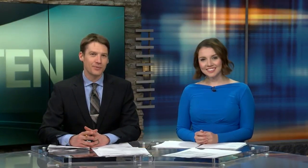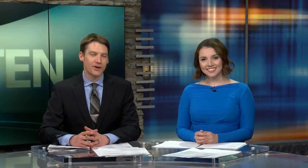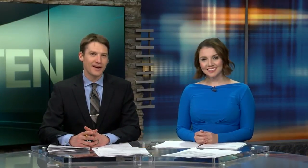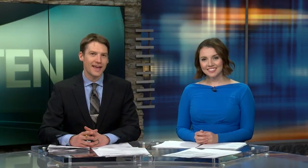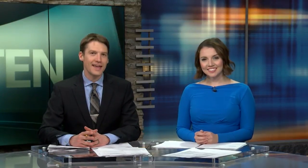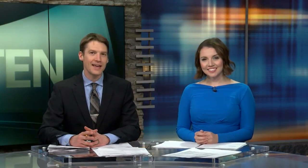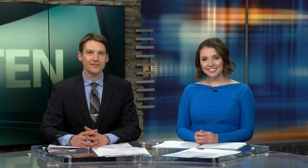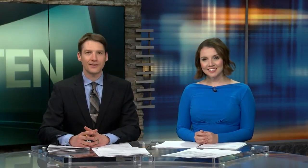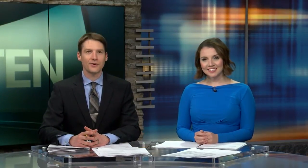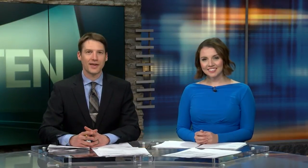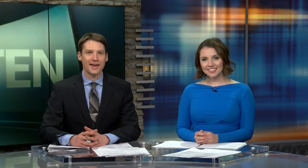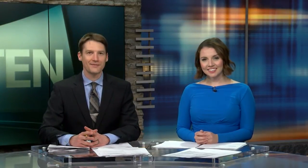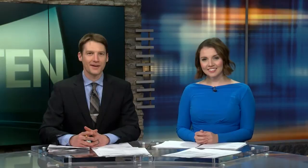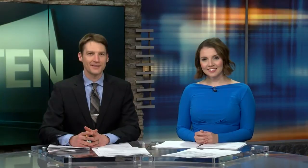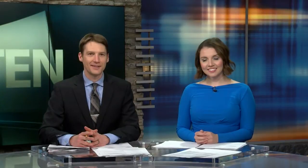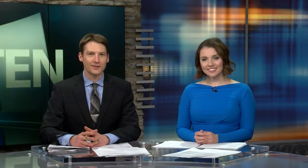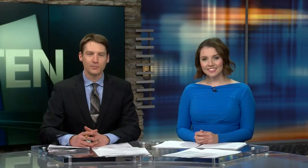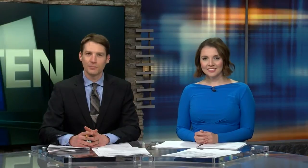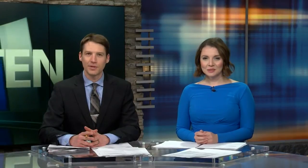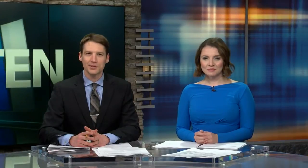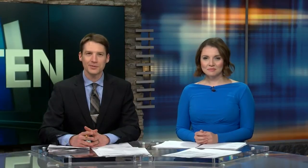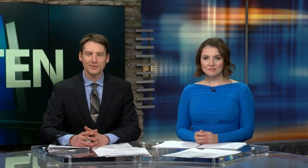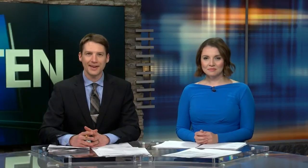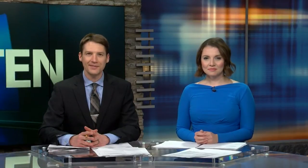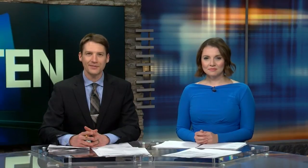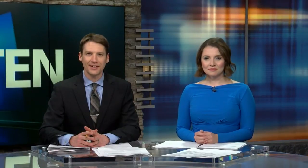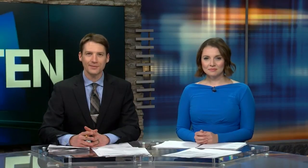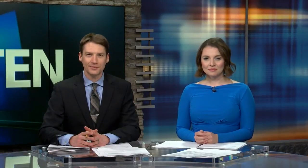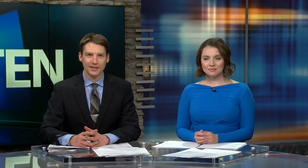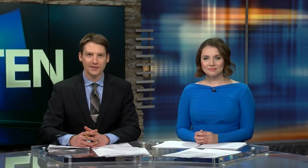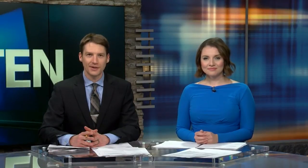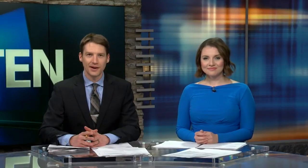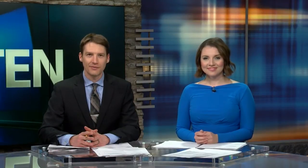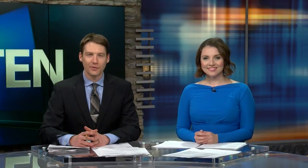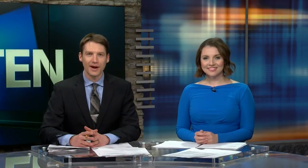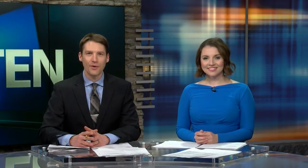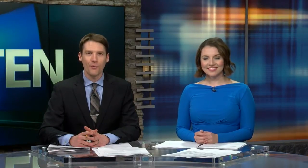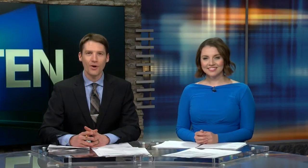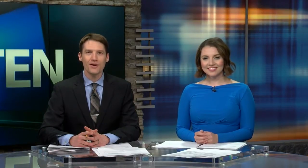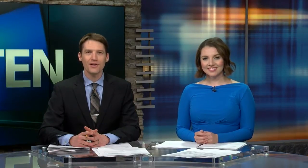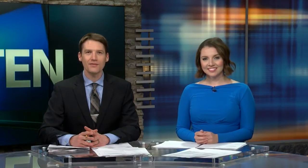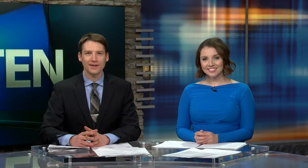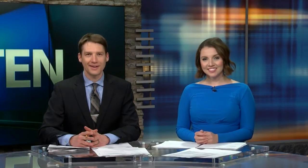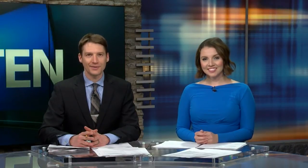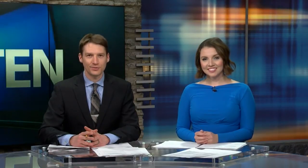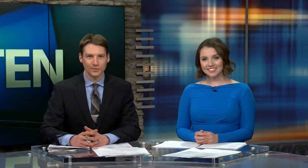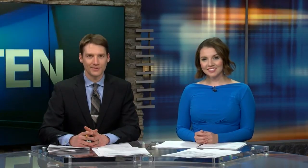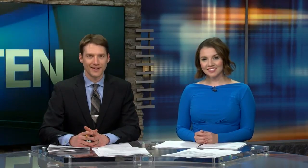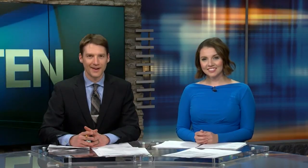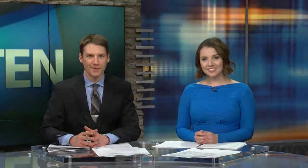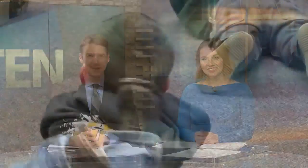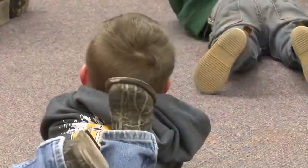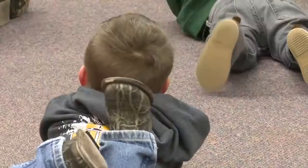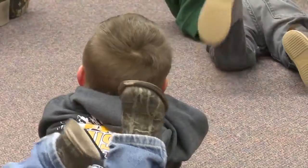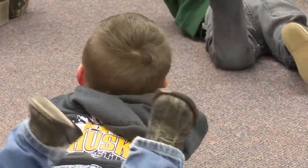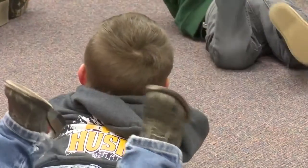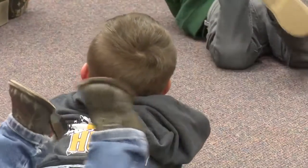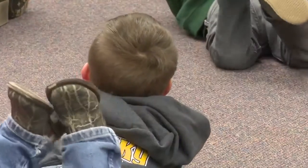Library, ASL CAN volunteers put pictures and signs together for a one-of-a-kind story time. Each Wednesday and